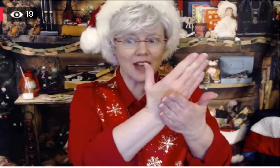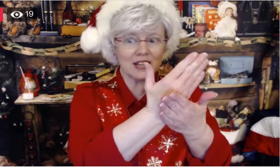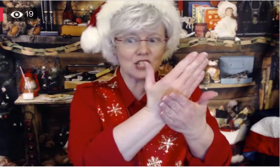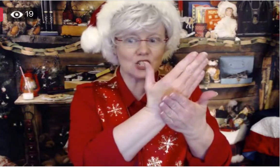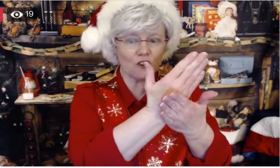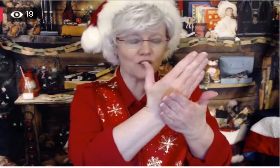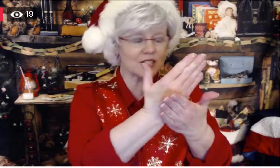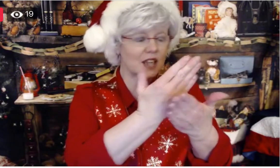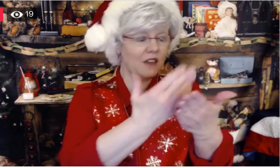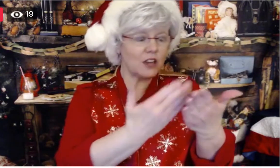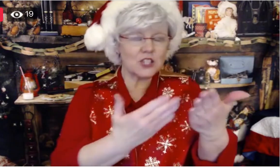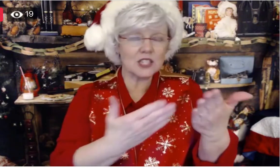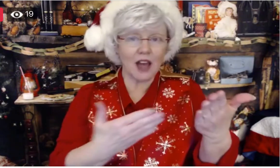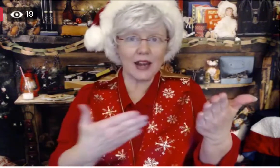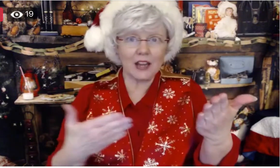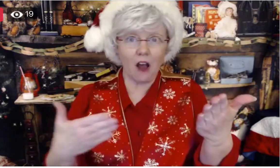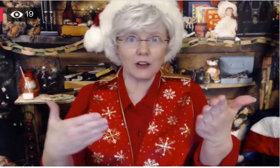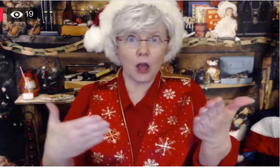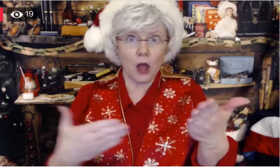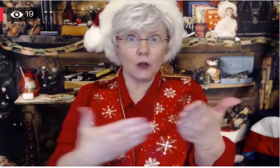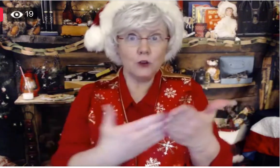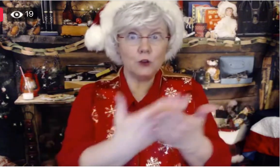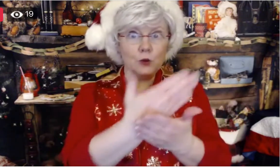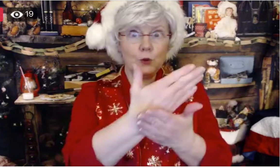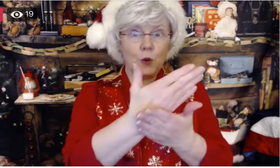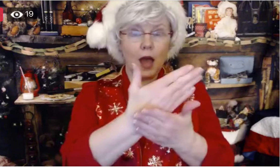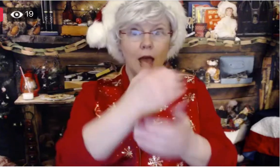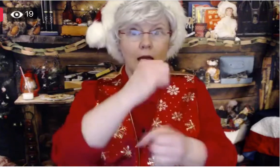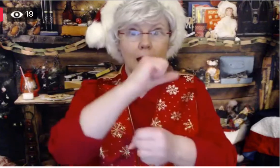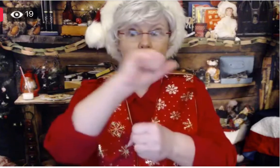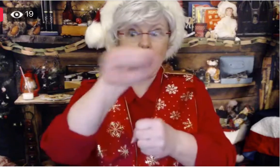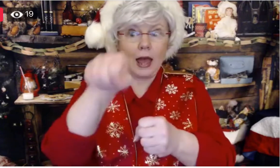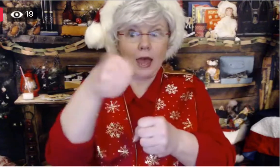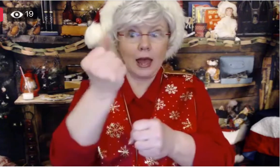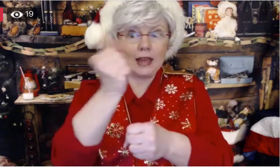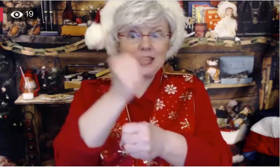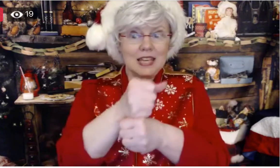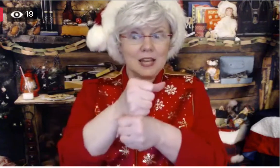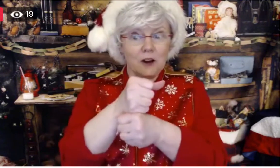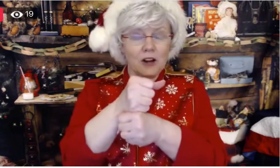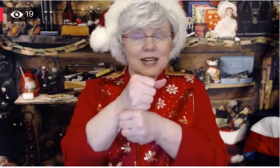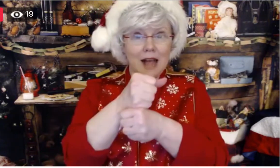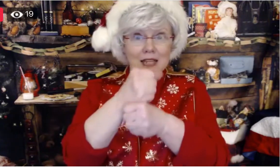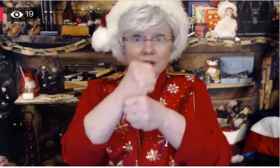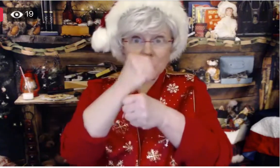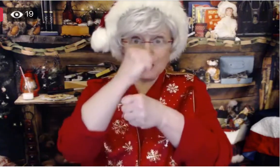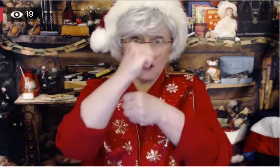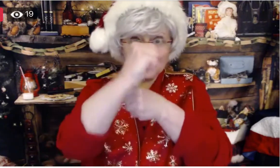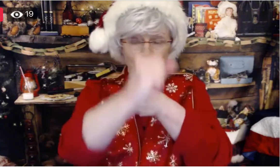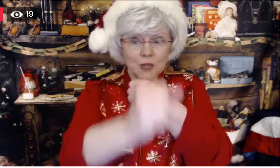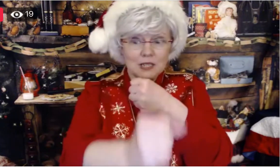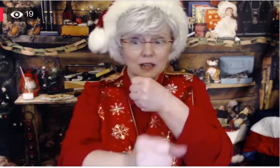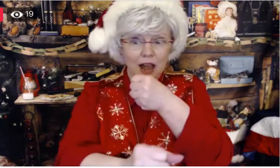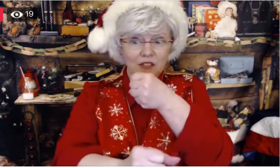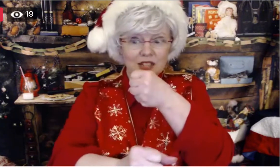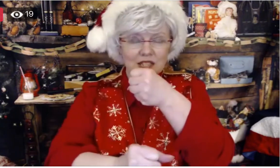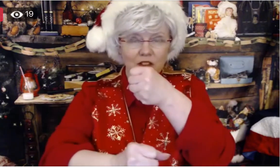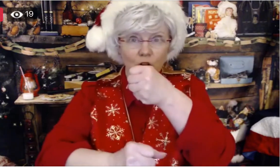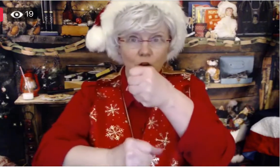shiny surface that you're sliding on. New year. Now, year can also be done like this, like the earth